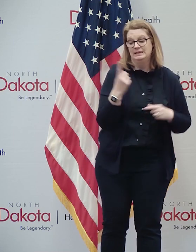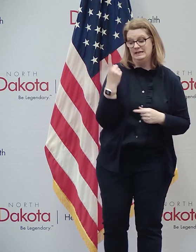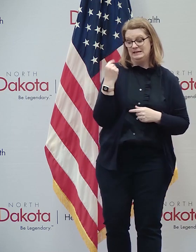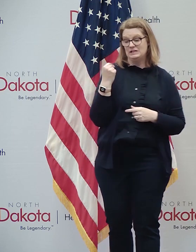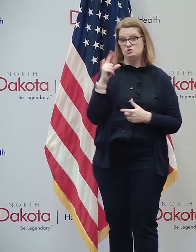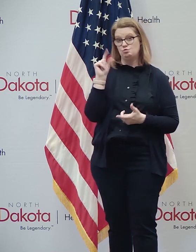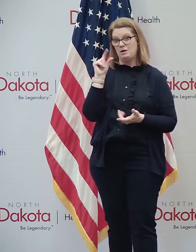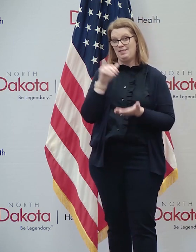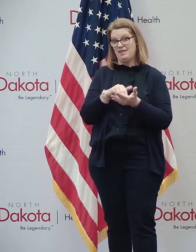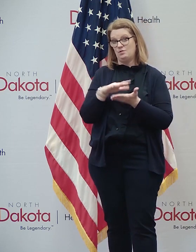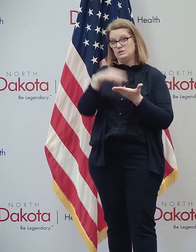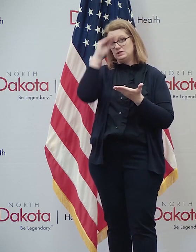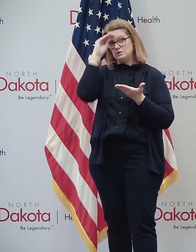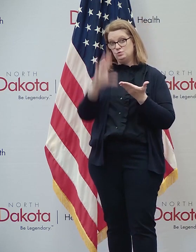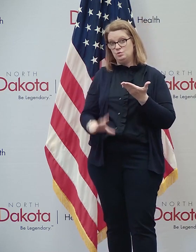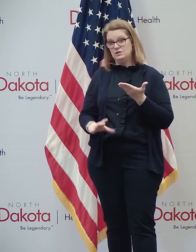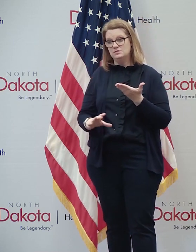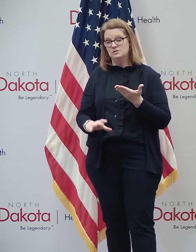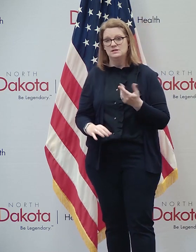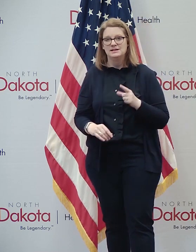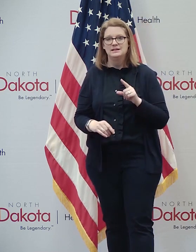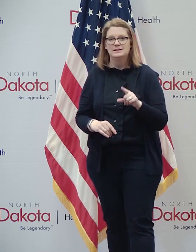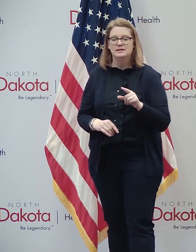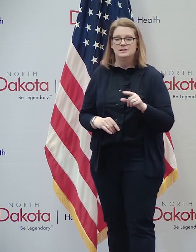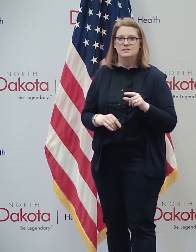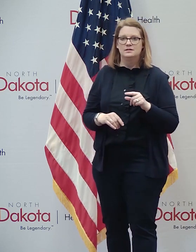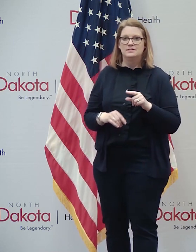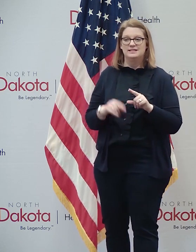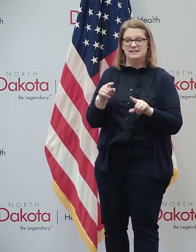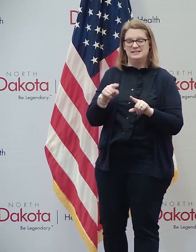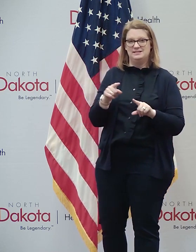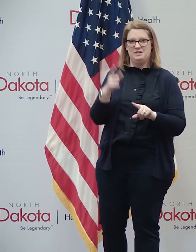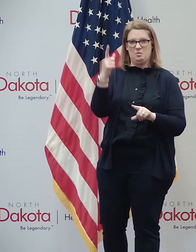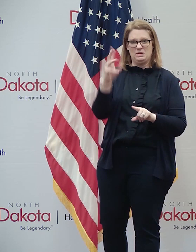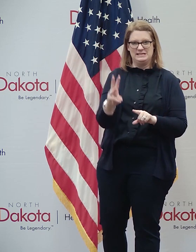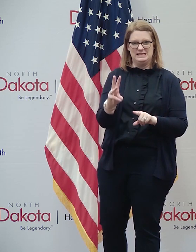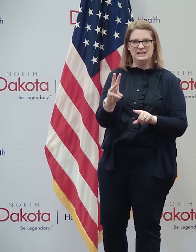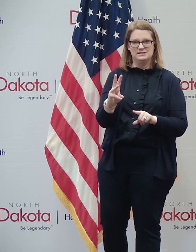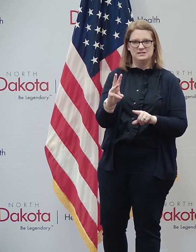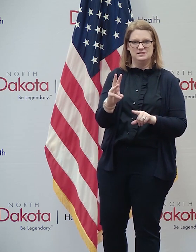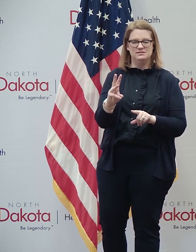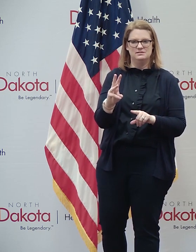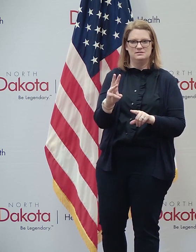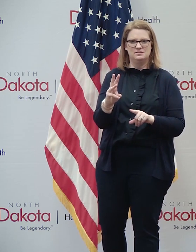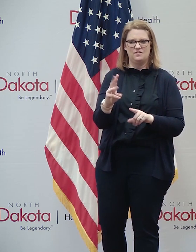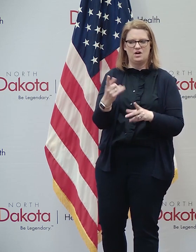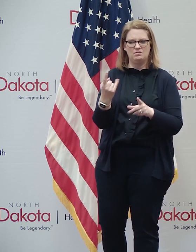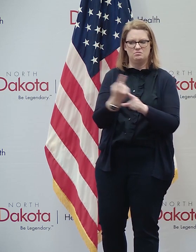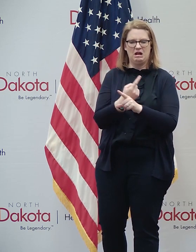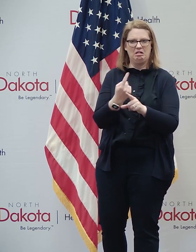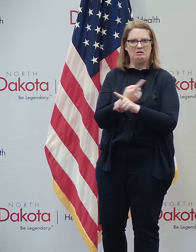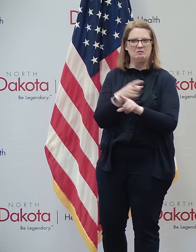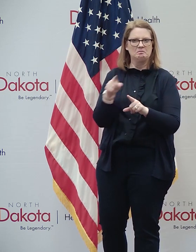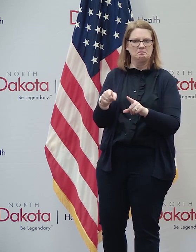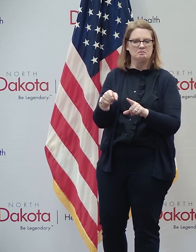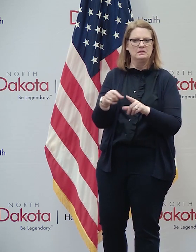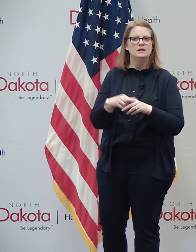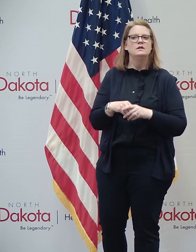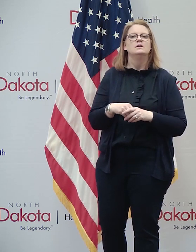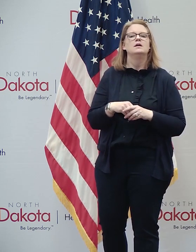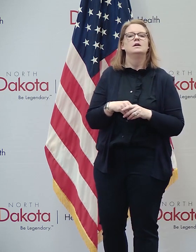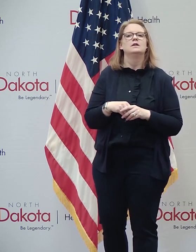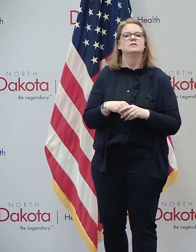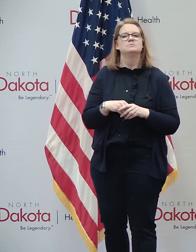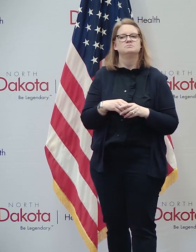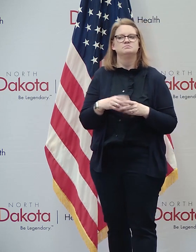buildings over the summer. This is about 1/6 of our normal capacity. And so again, this is going to give us an opportunity